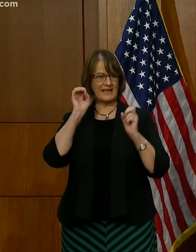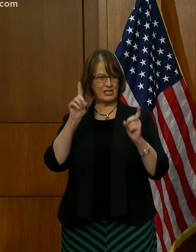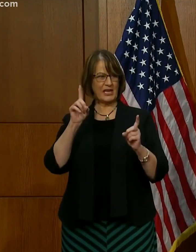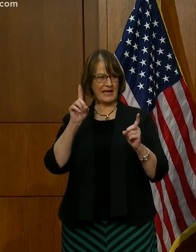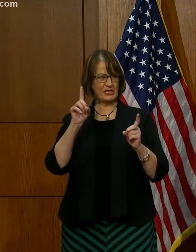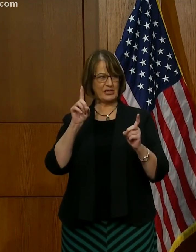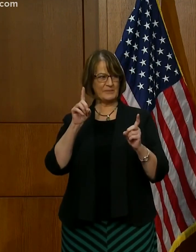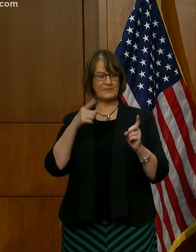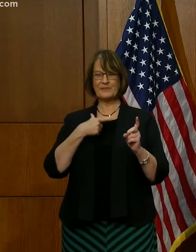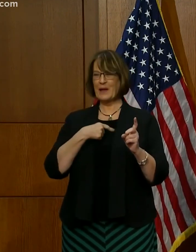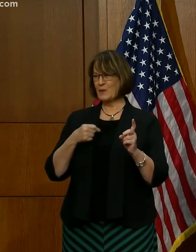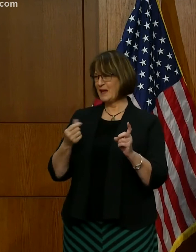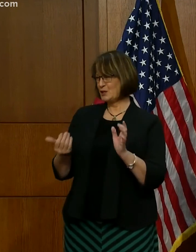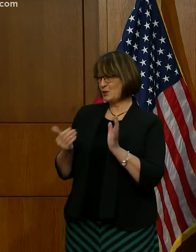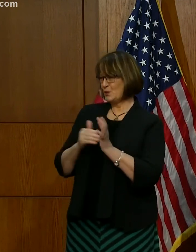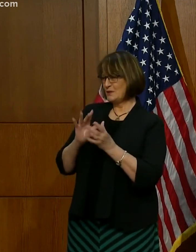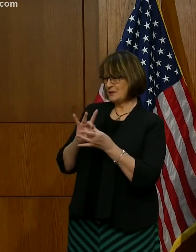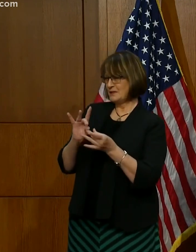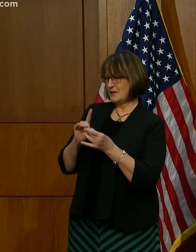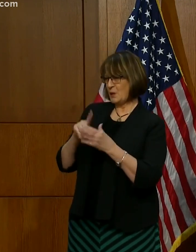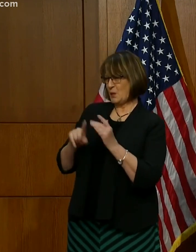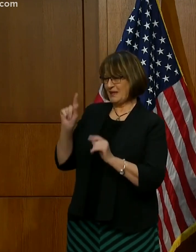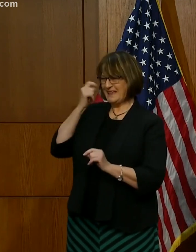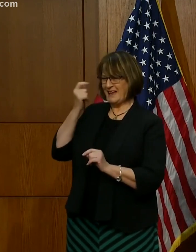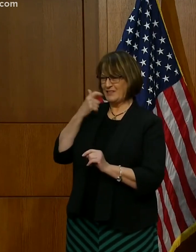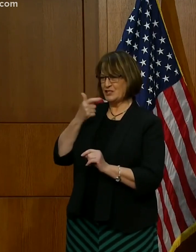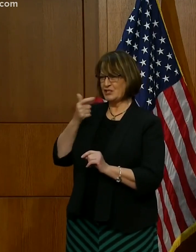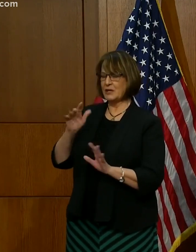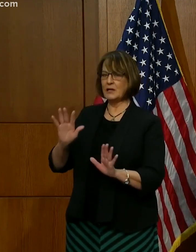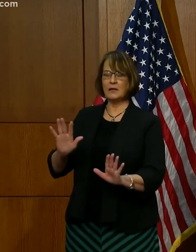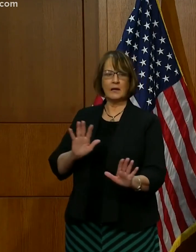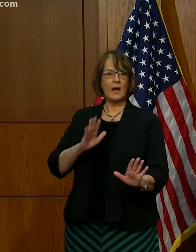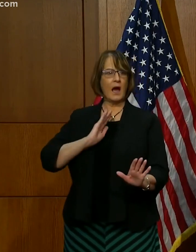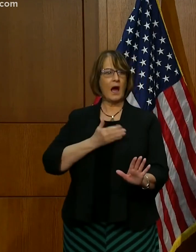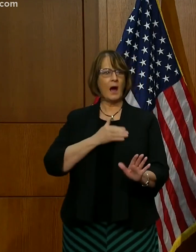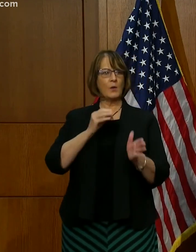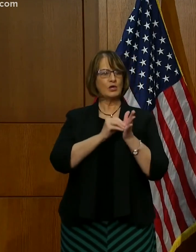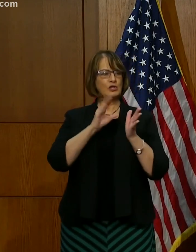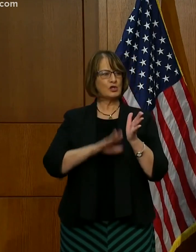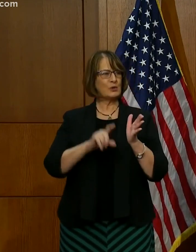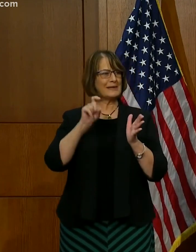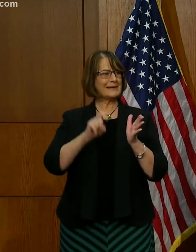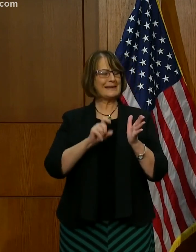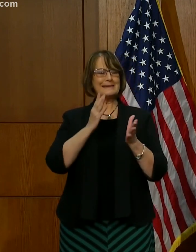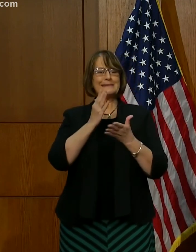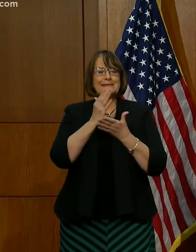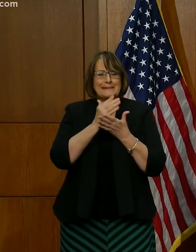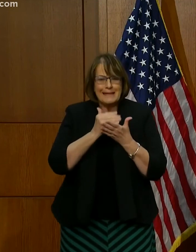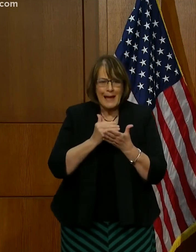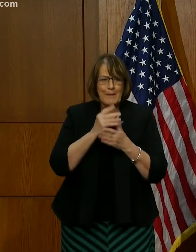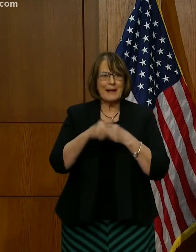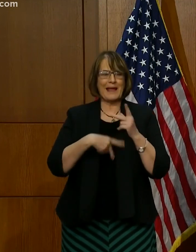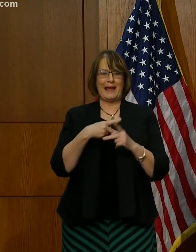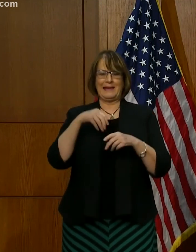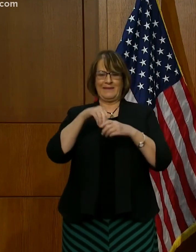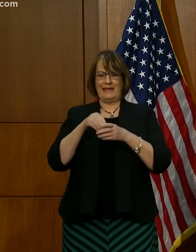Governor has said. Our students need some form of in-person